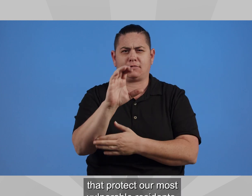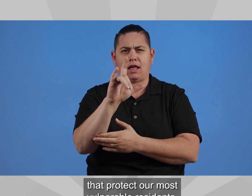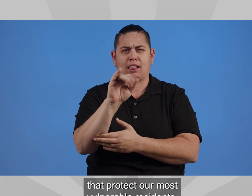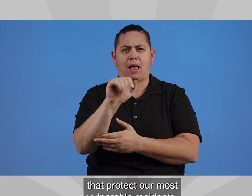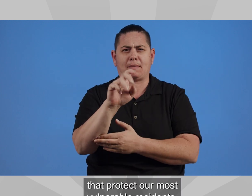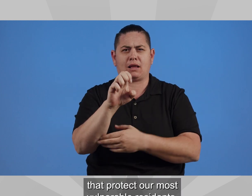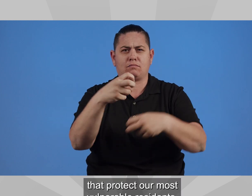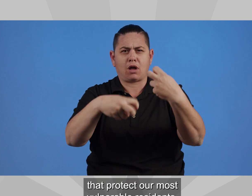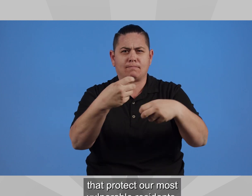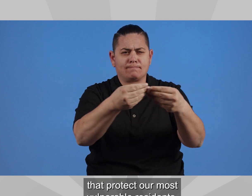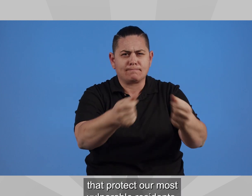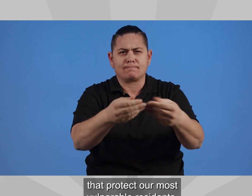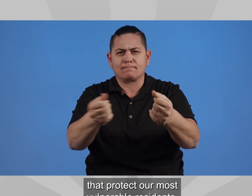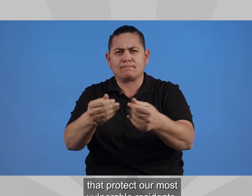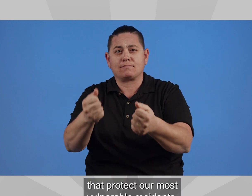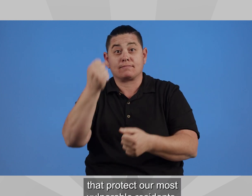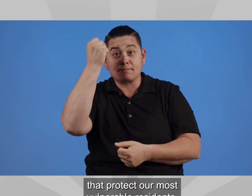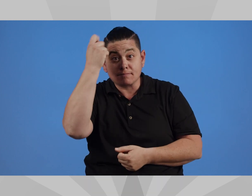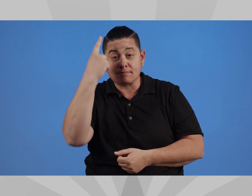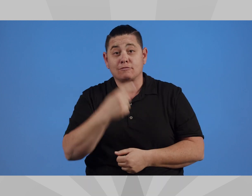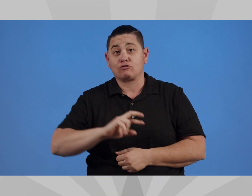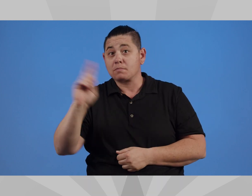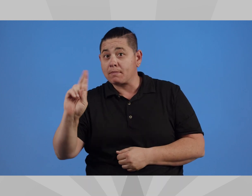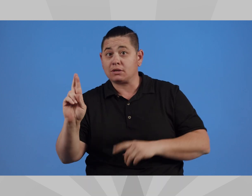that protect our most vulnerable residents.